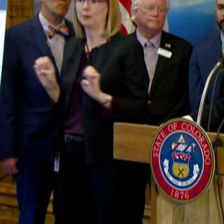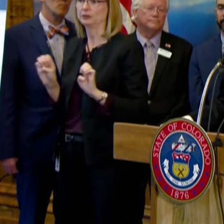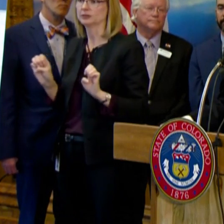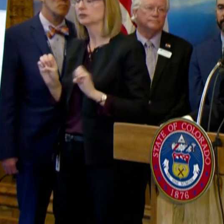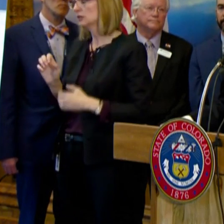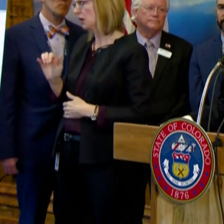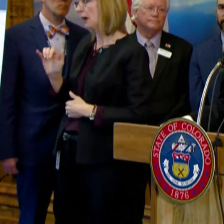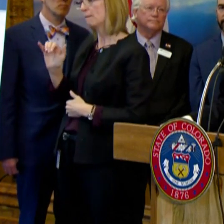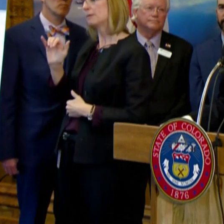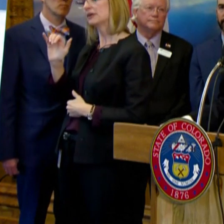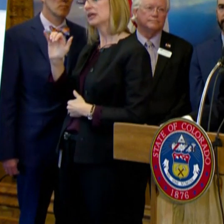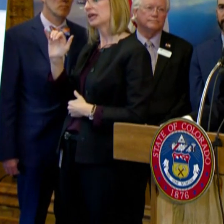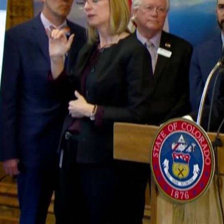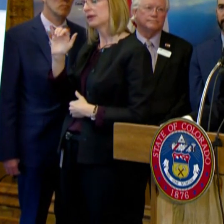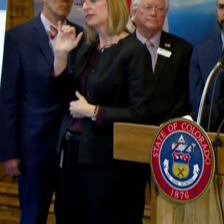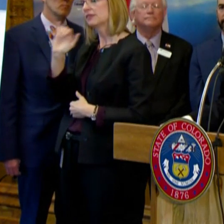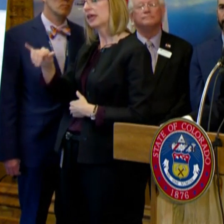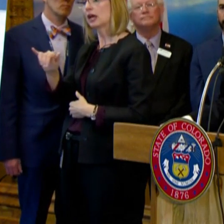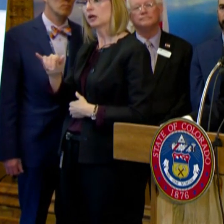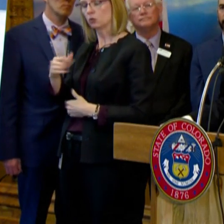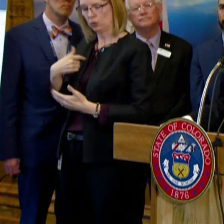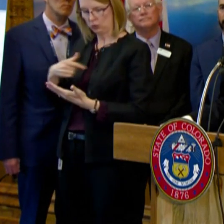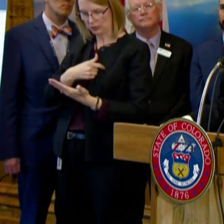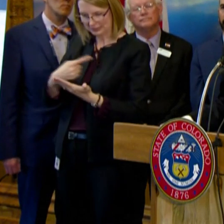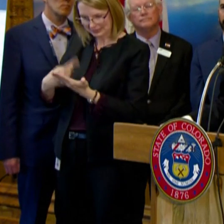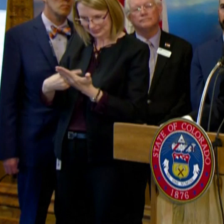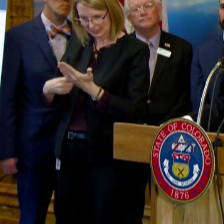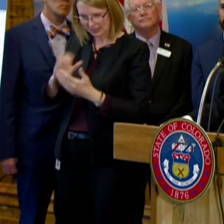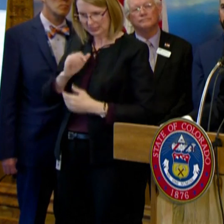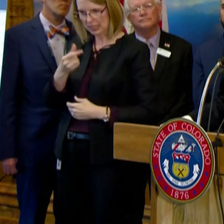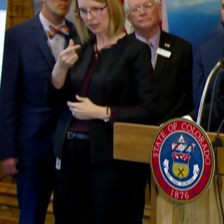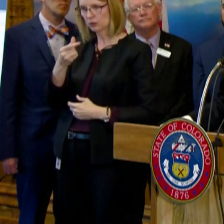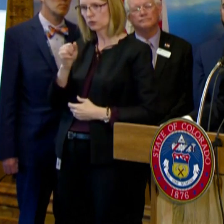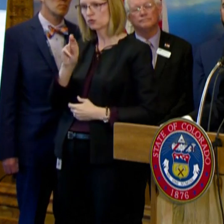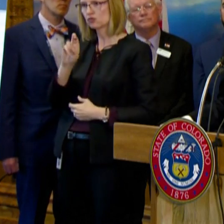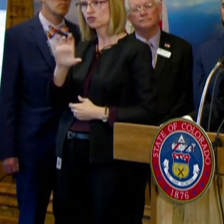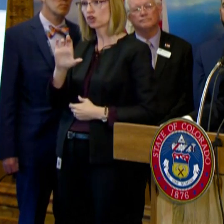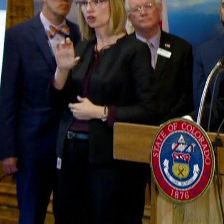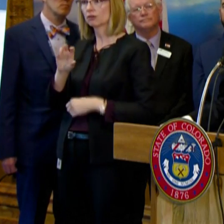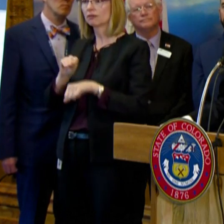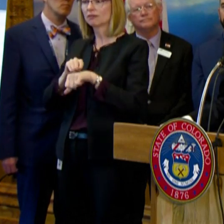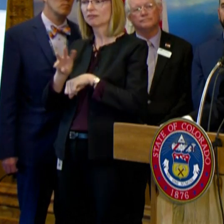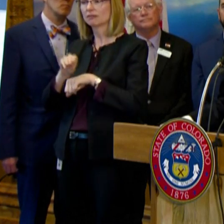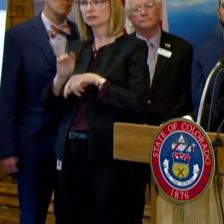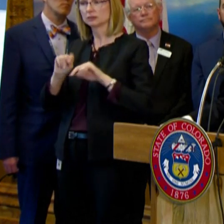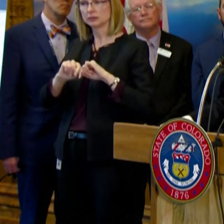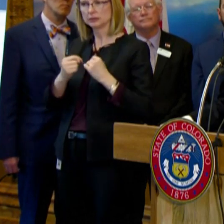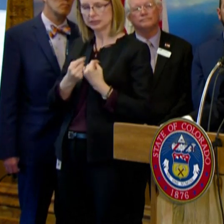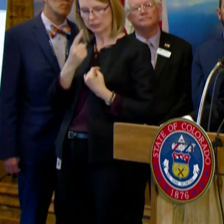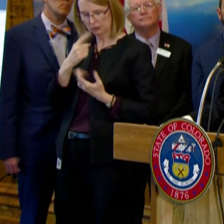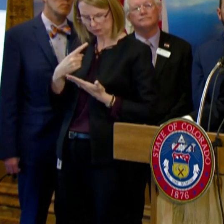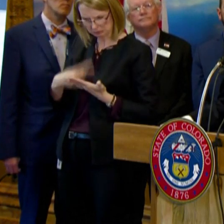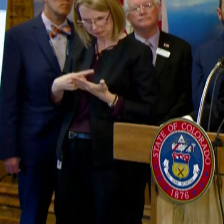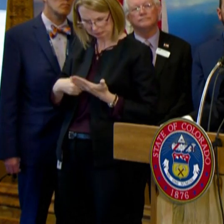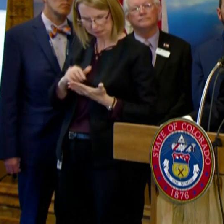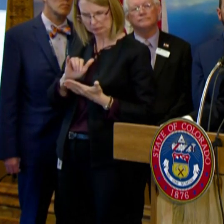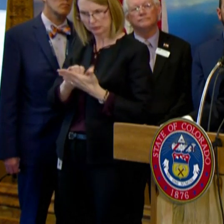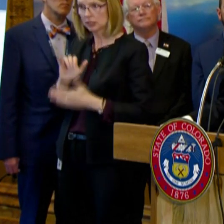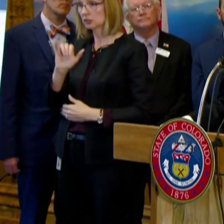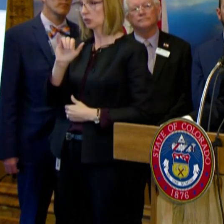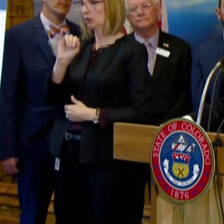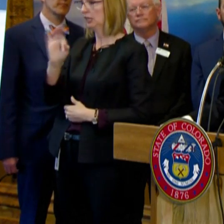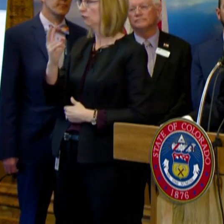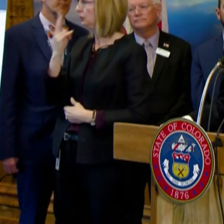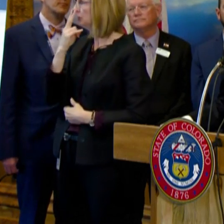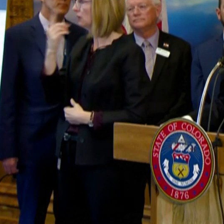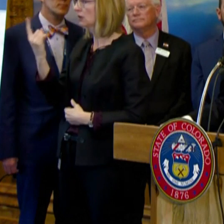in consultation with the GERC if there's a severe outbreak, as those emergency powers could also be authorized if there was a significant